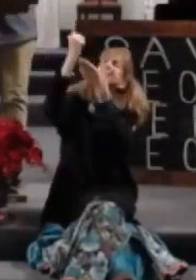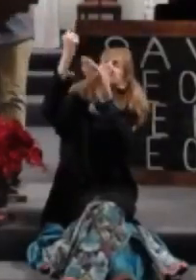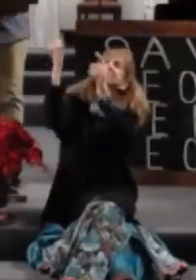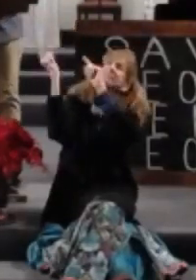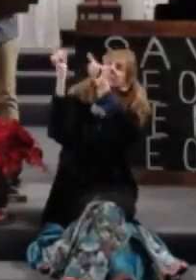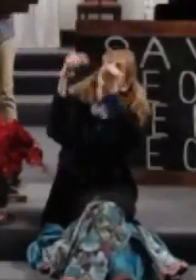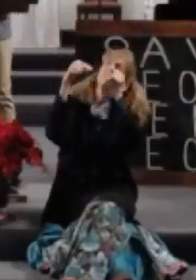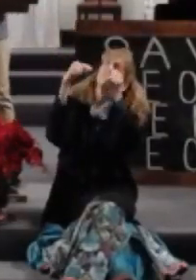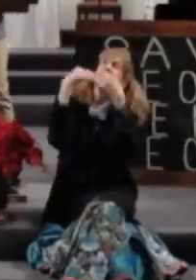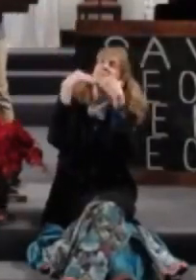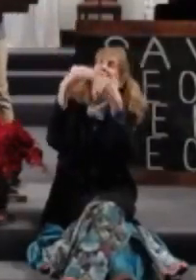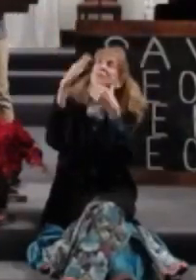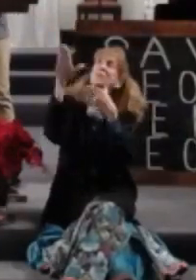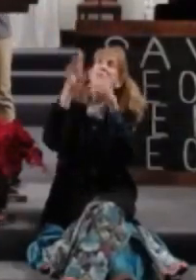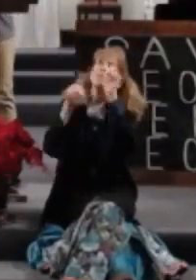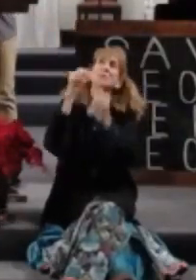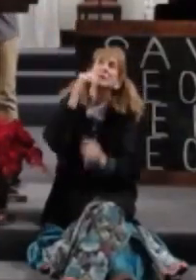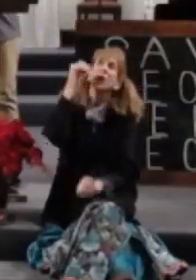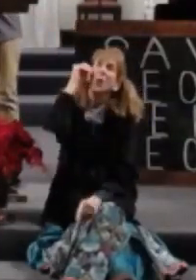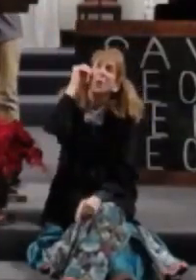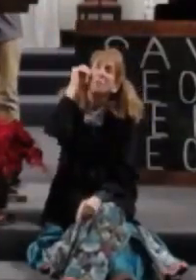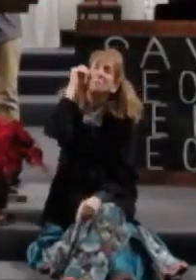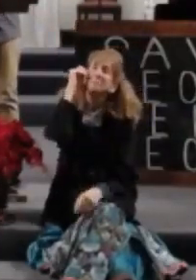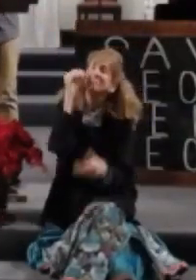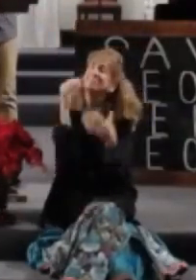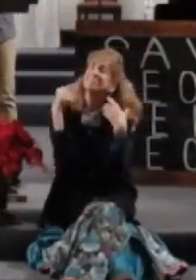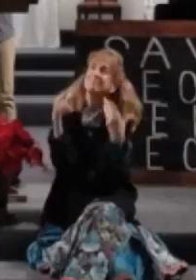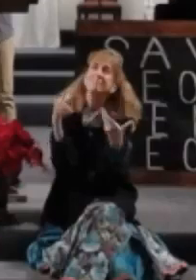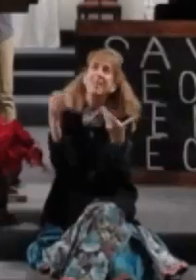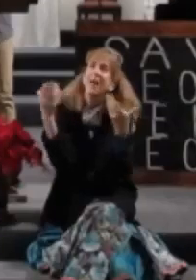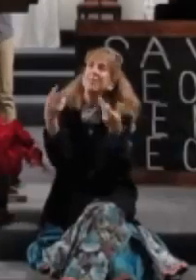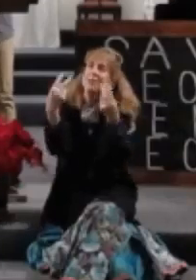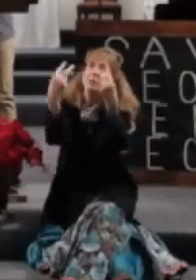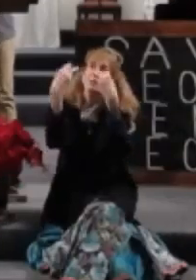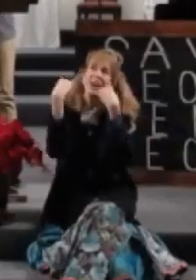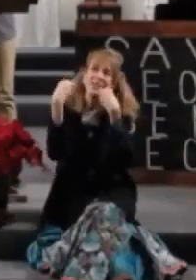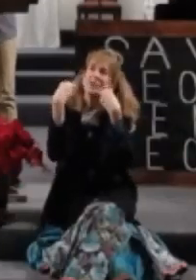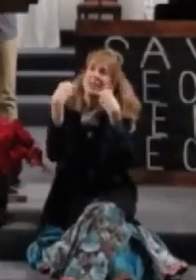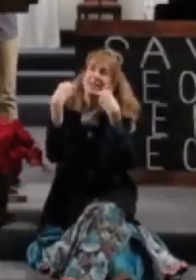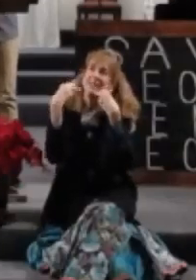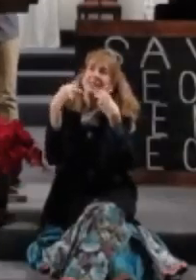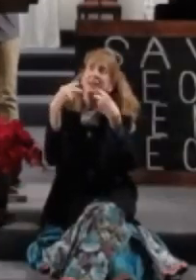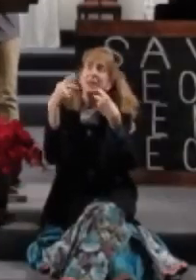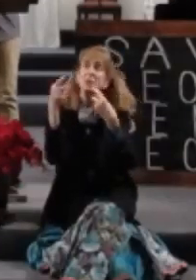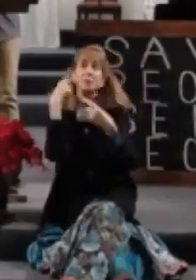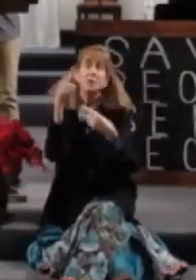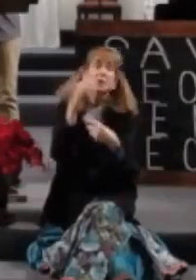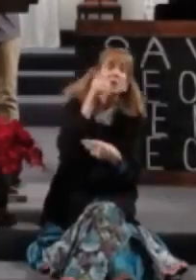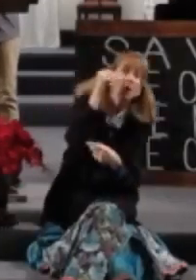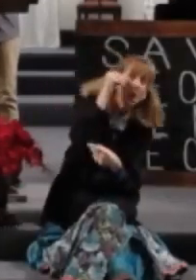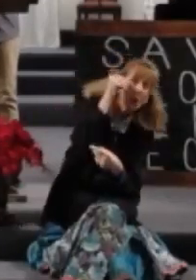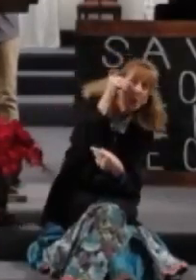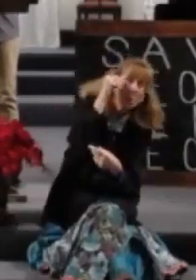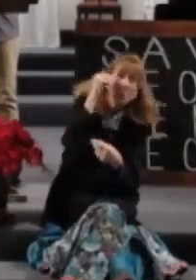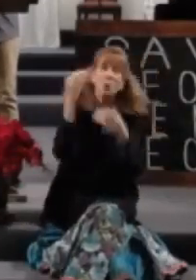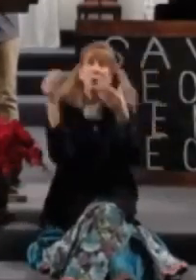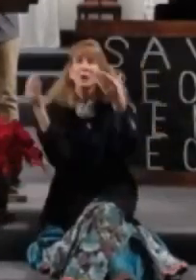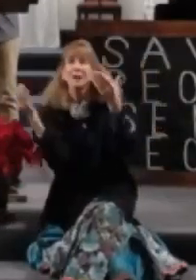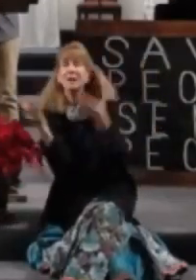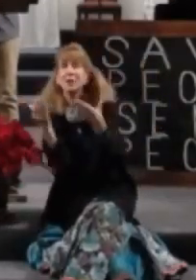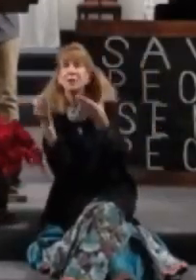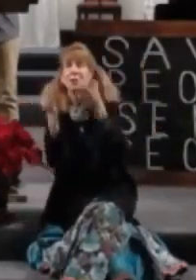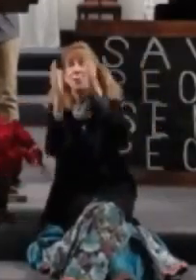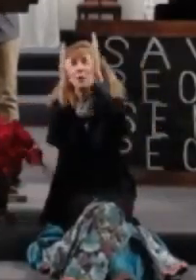at home that are watching. Father, whether we're at home or whether we're in your house, Lord, we just pray that your Holy Spirit